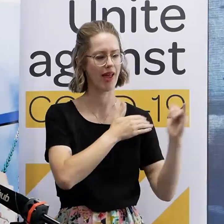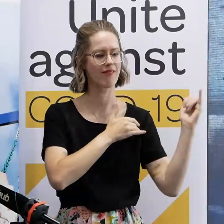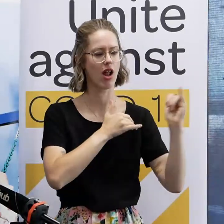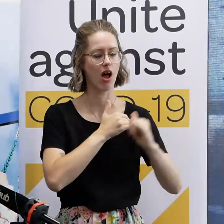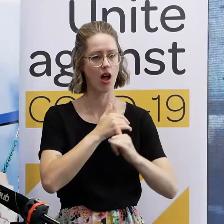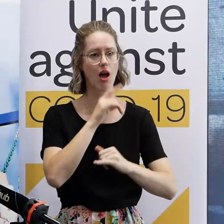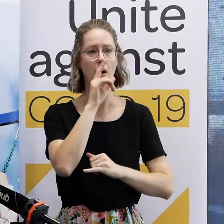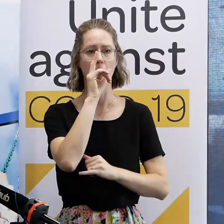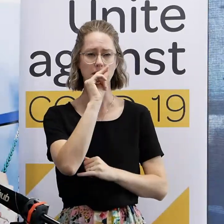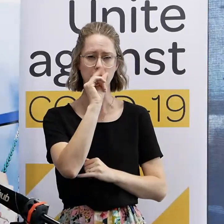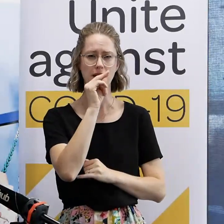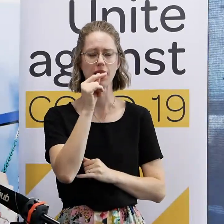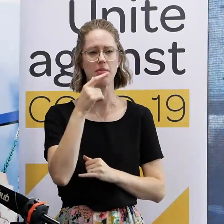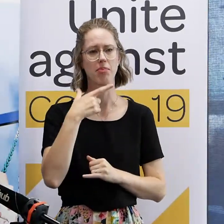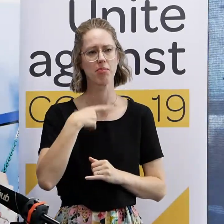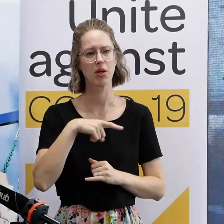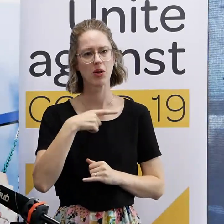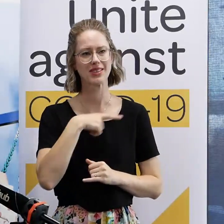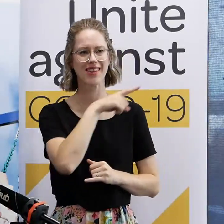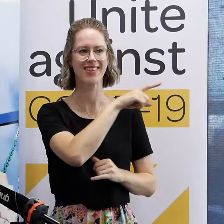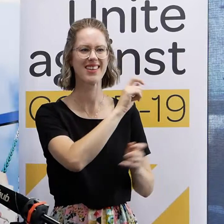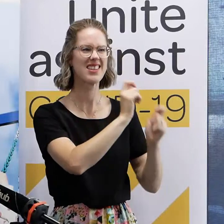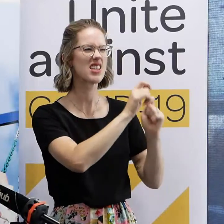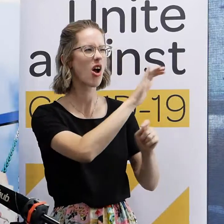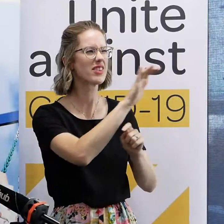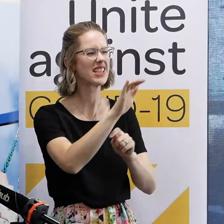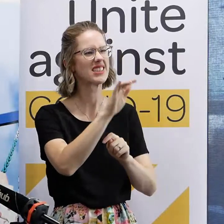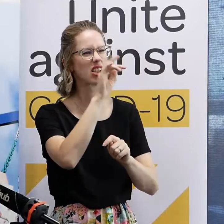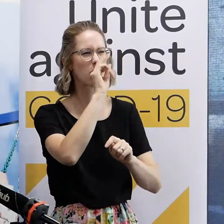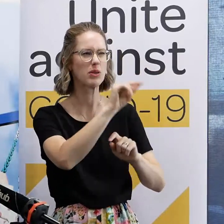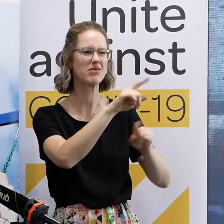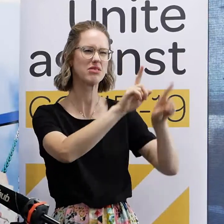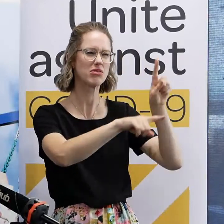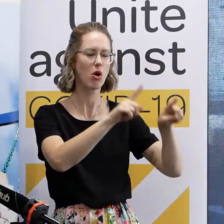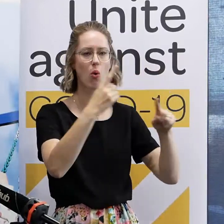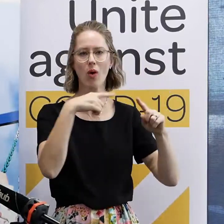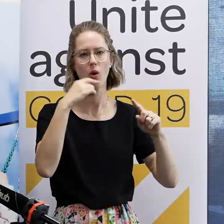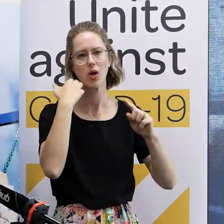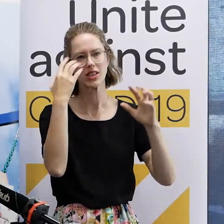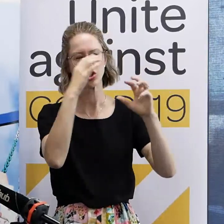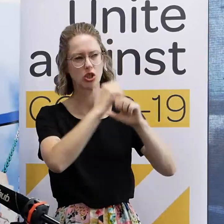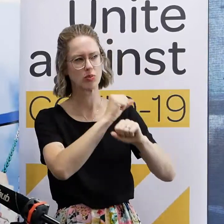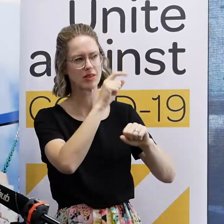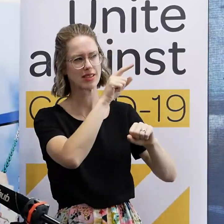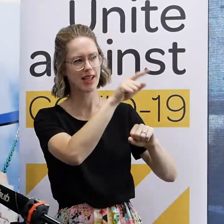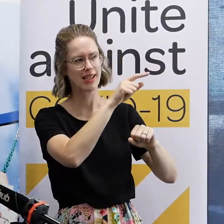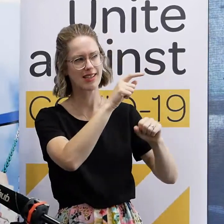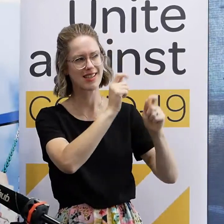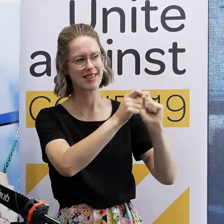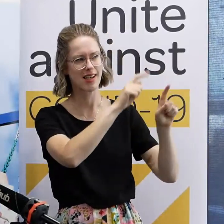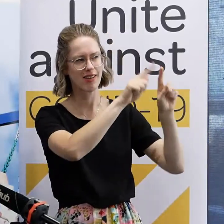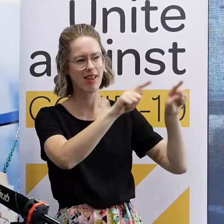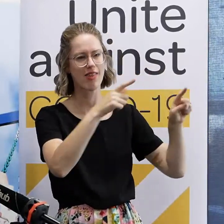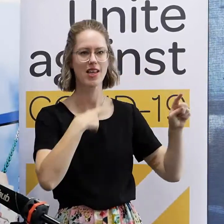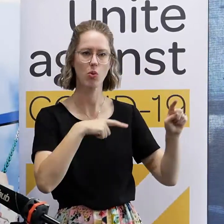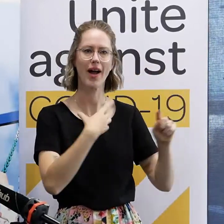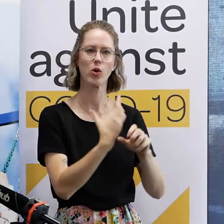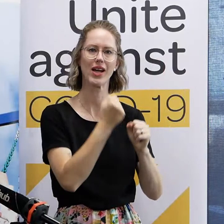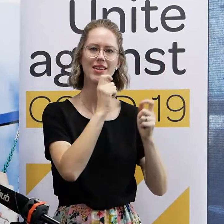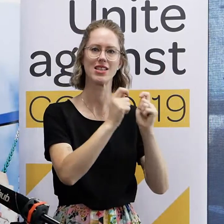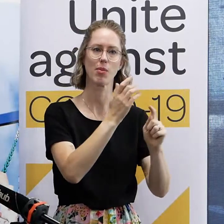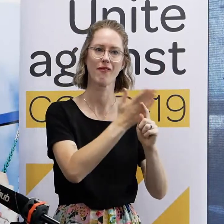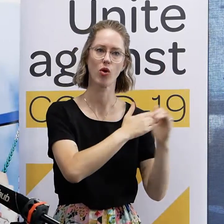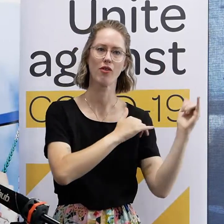be that the nature of and the reliability of that testing varies around the world. We had always assumed that, and that is why, in addition to the pre-departure